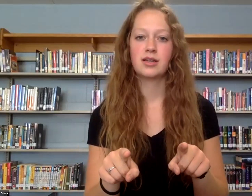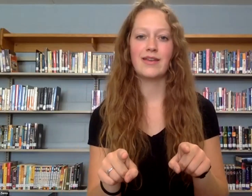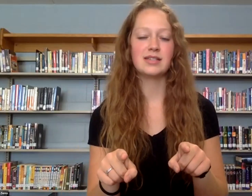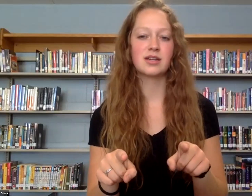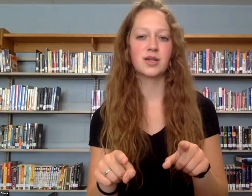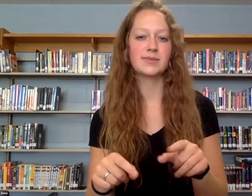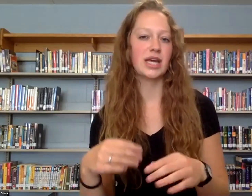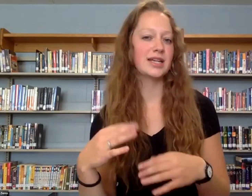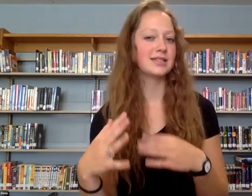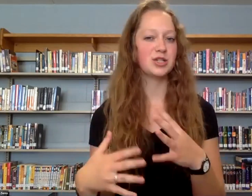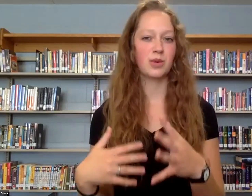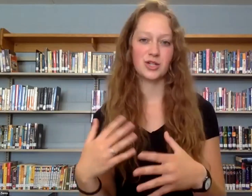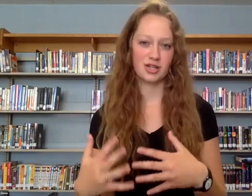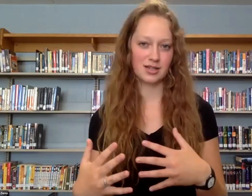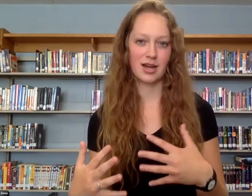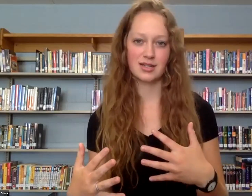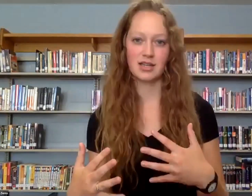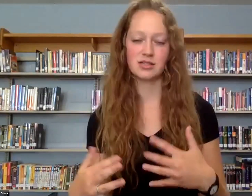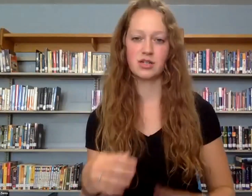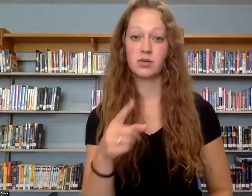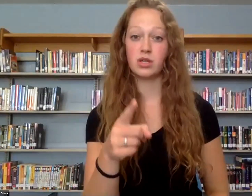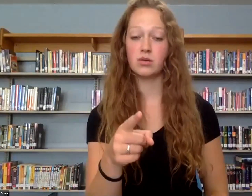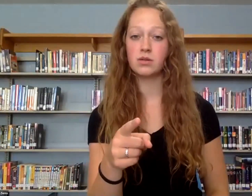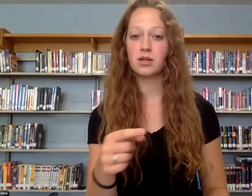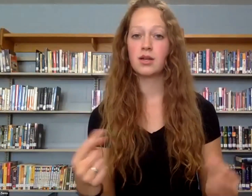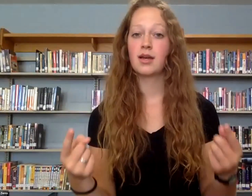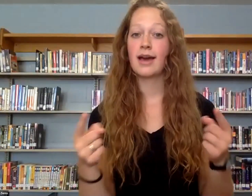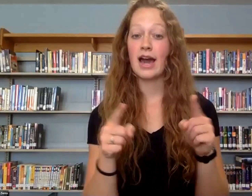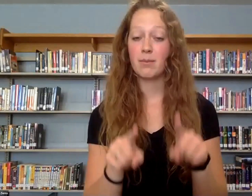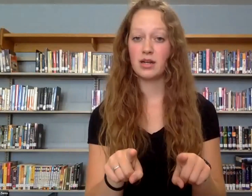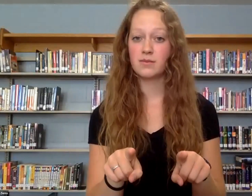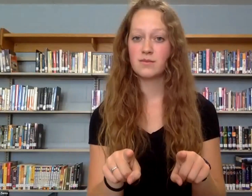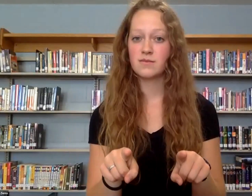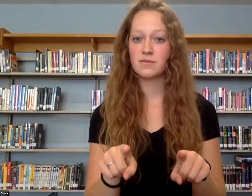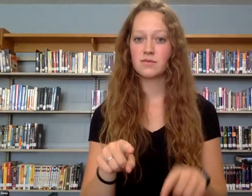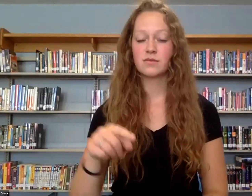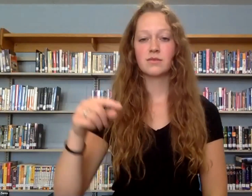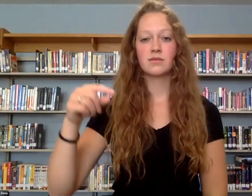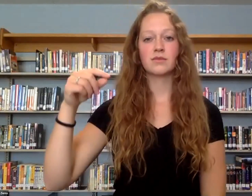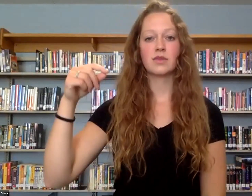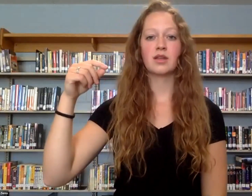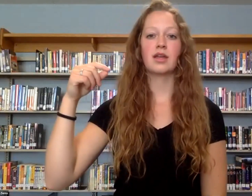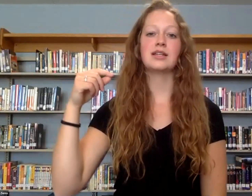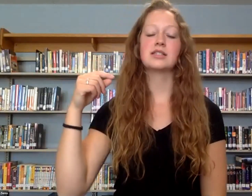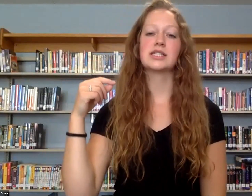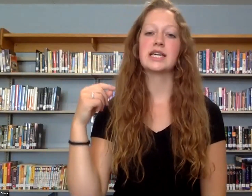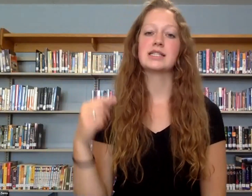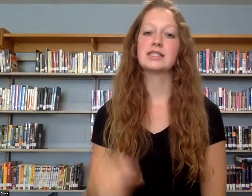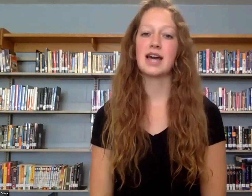then he's going to explain a situation, kind of tell a story. So you happen. And then he's going to say